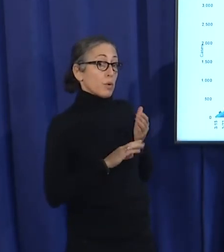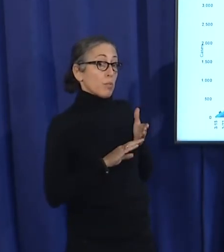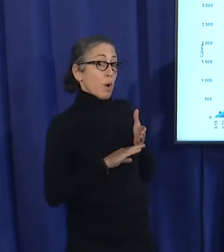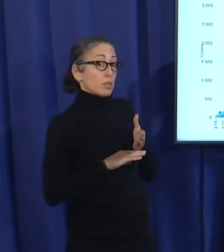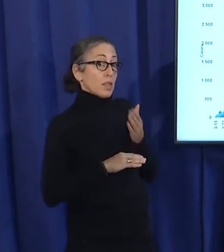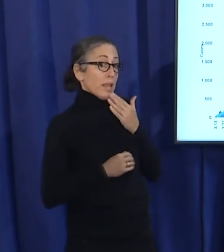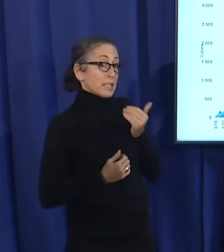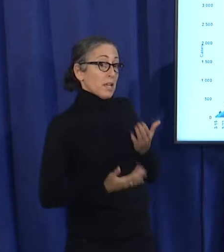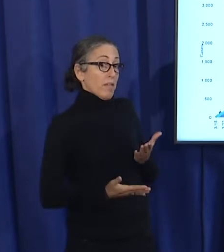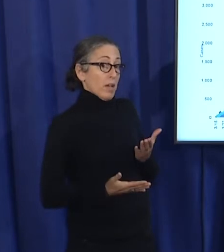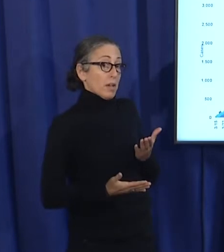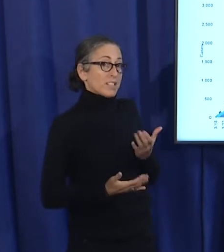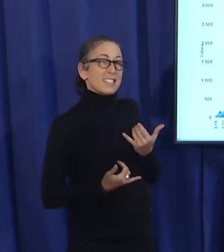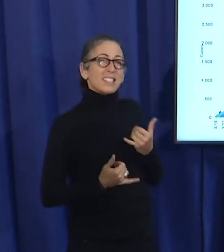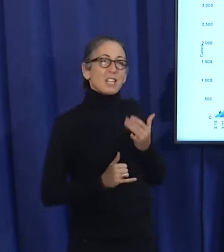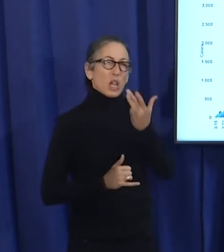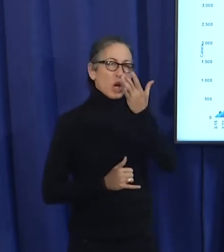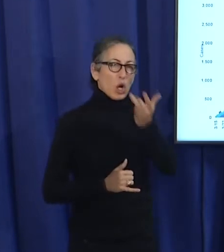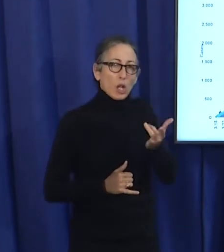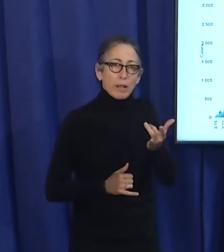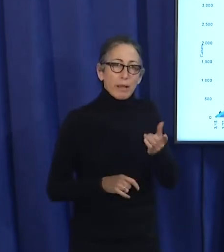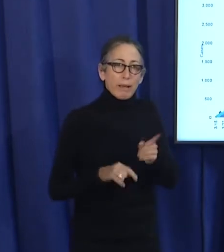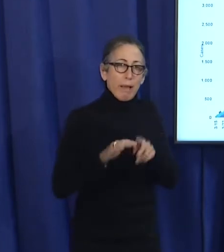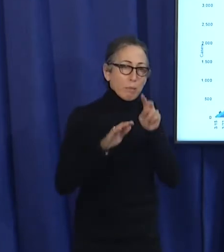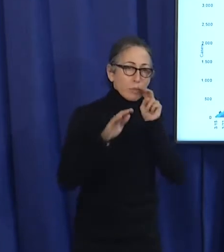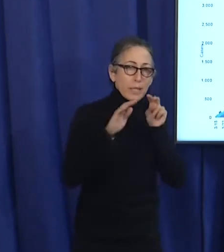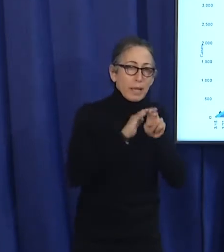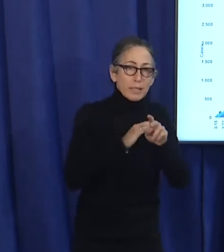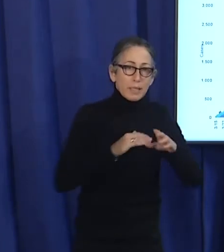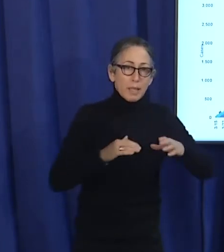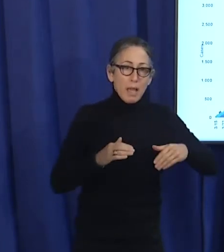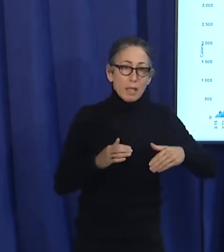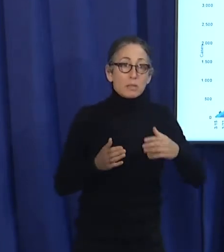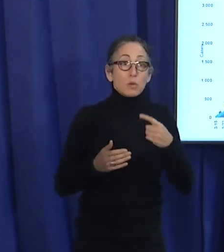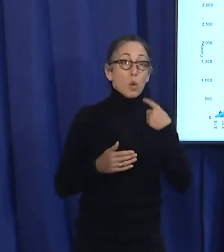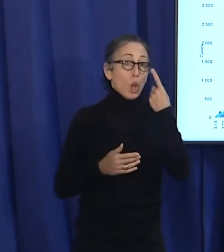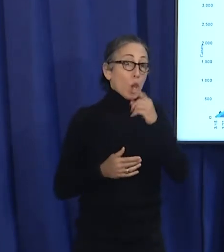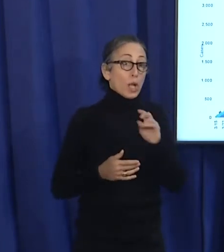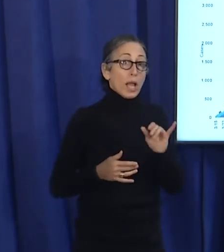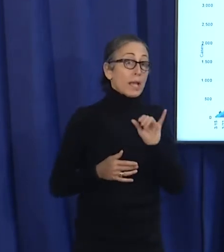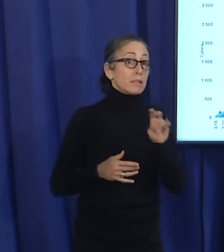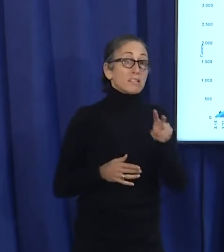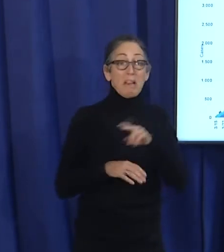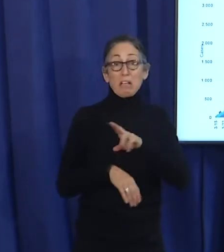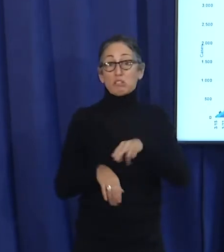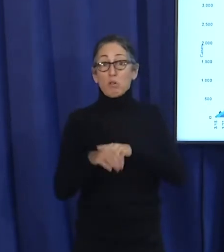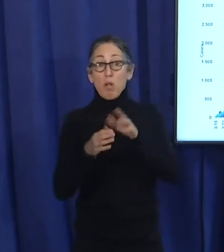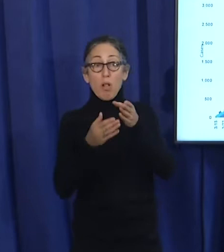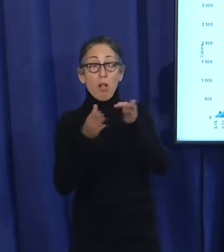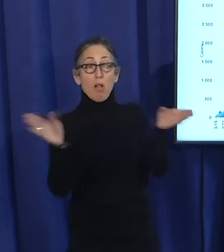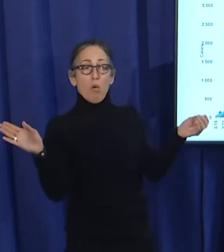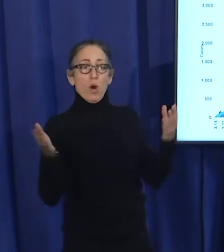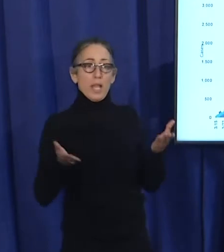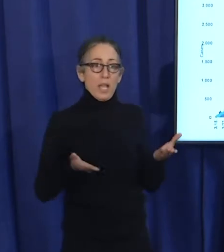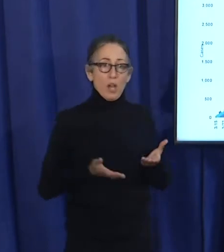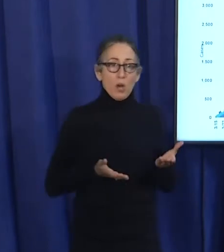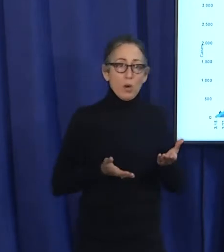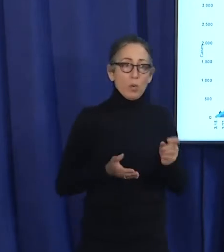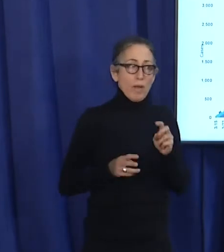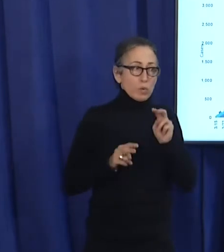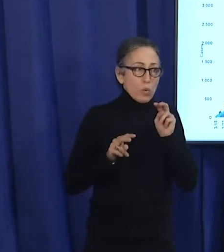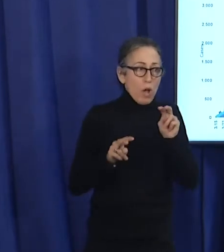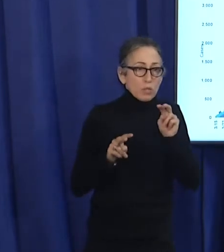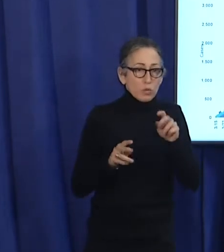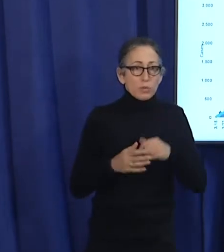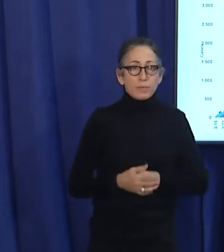too early to see what that may look like, either locally or nationally, but obviously we're watching closely to see what impact